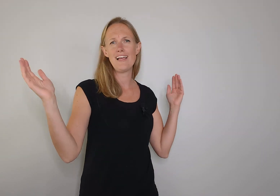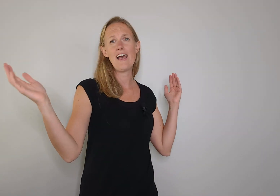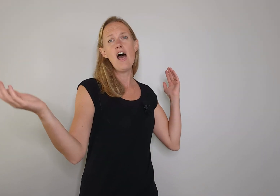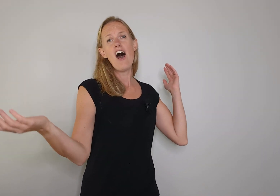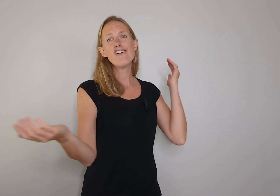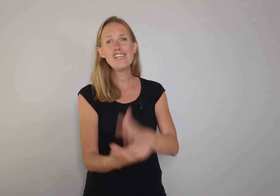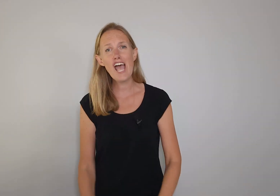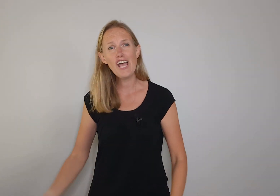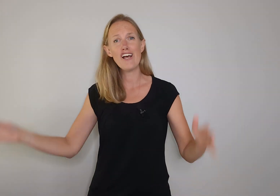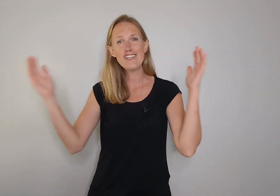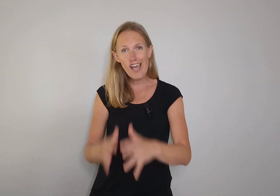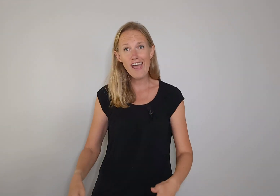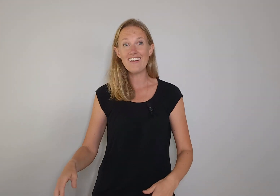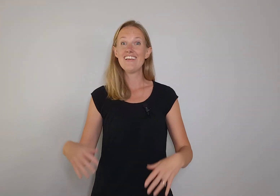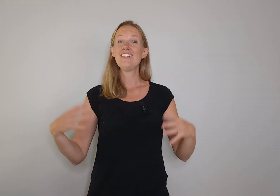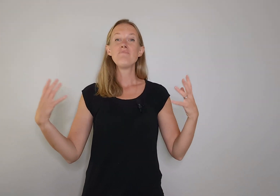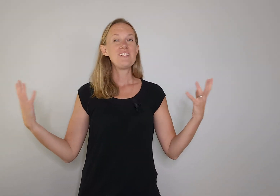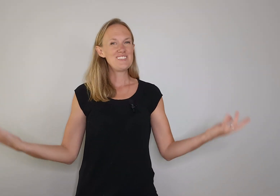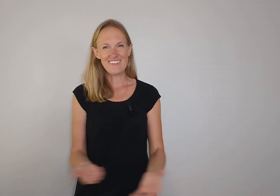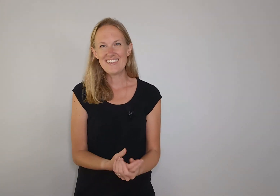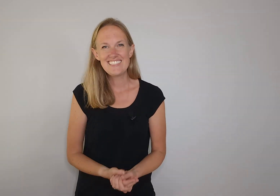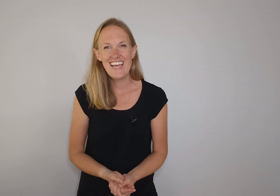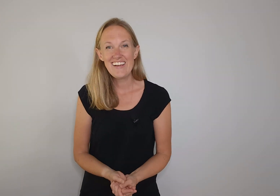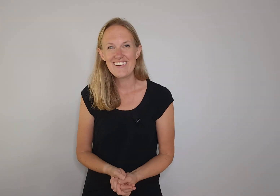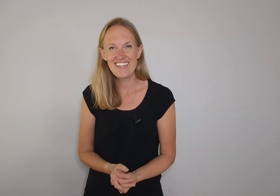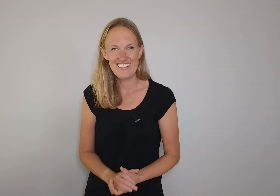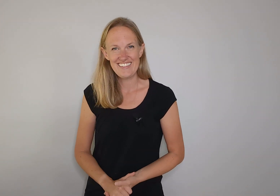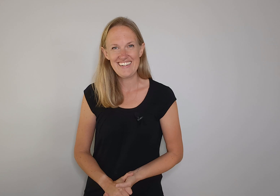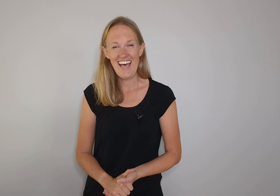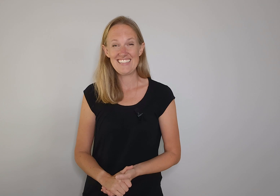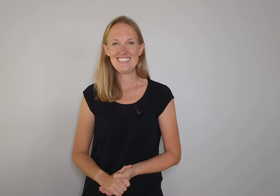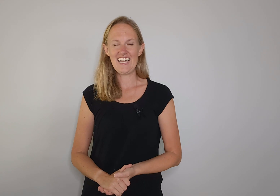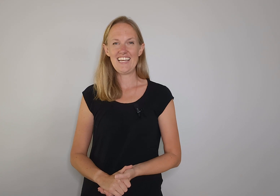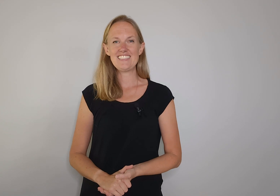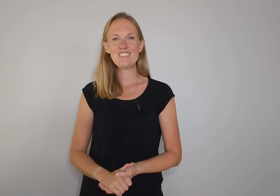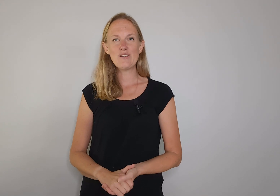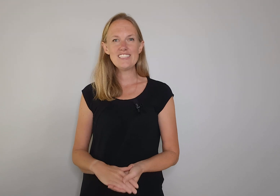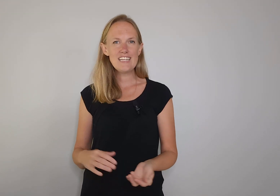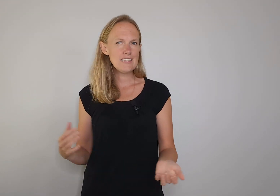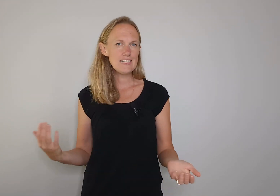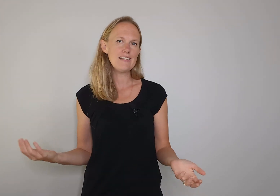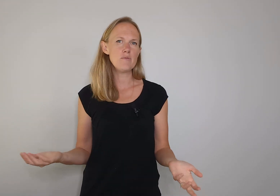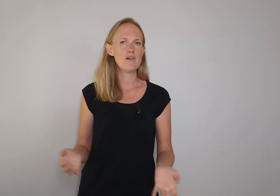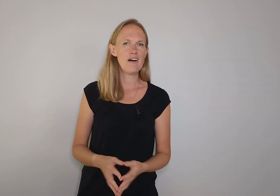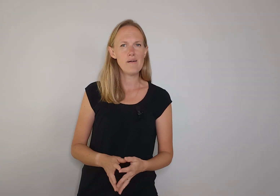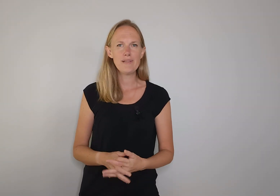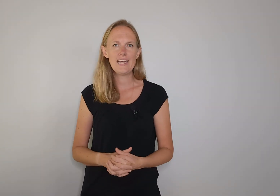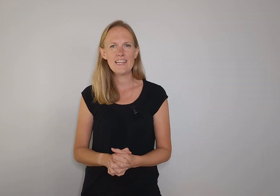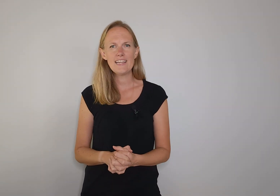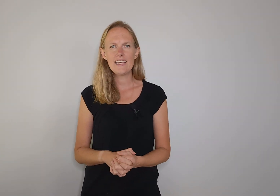like, again. So today we're going to learn how to sign it. So this song is a little more complicated in